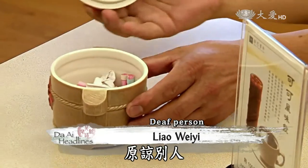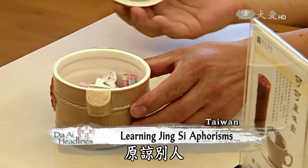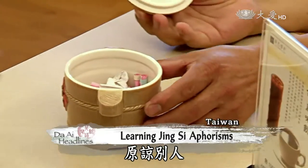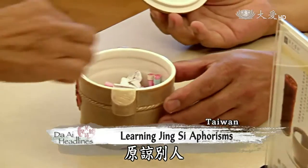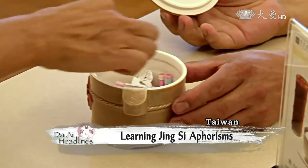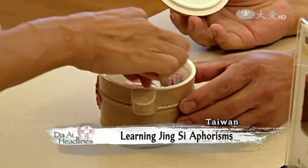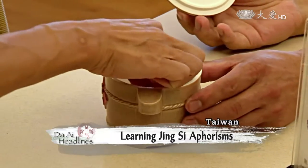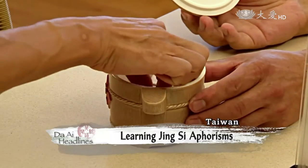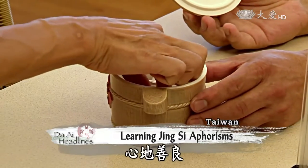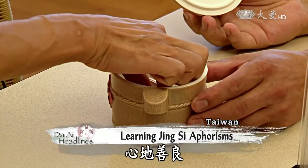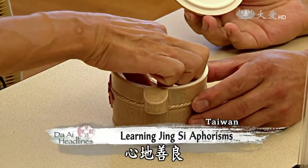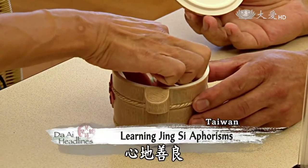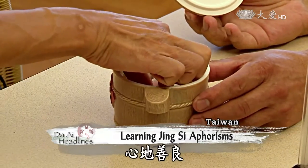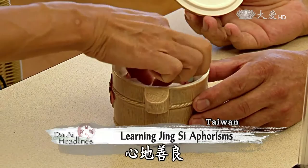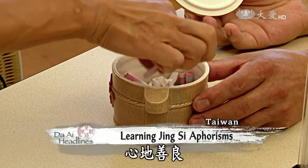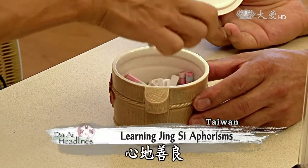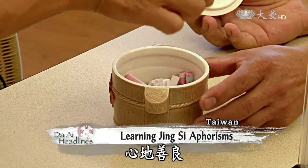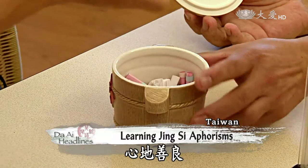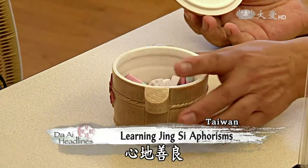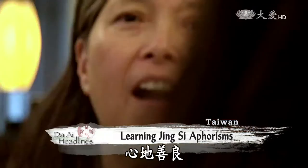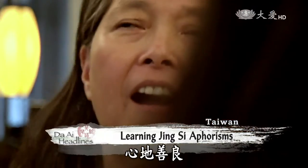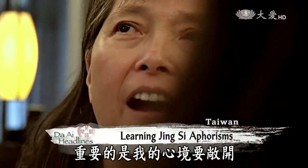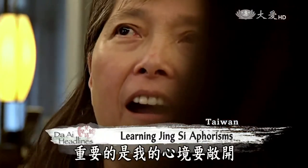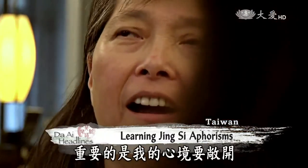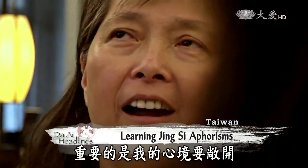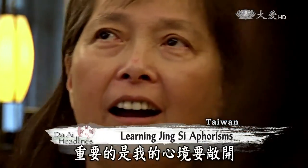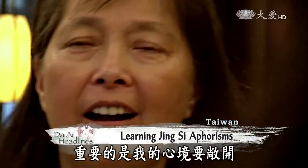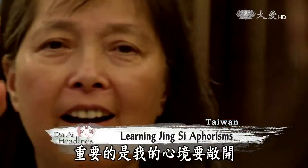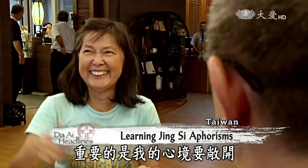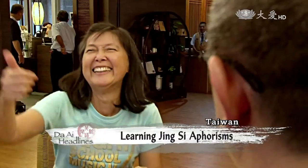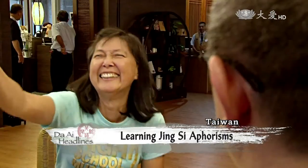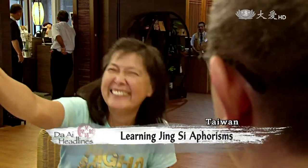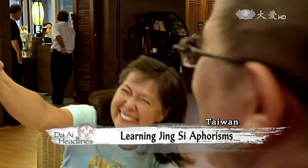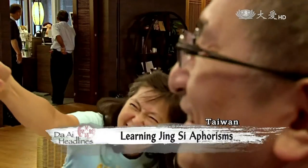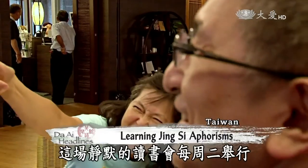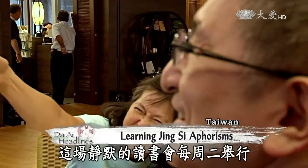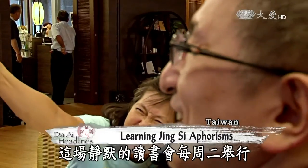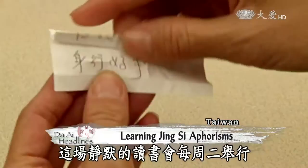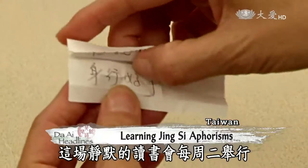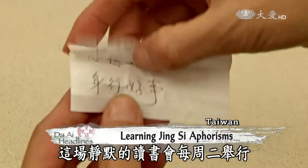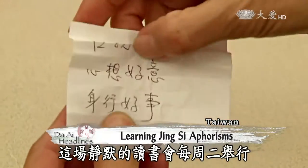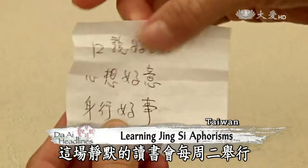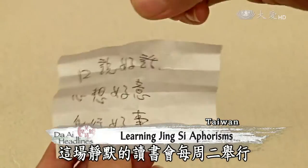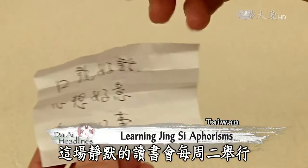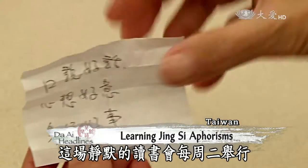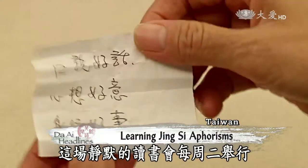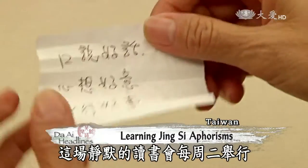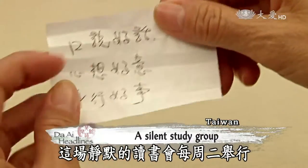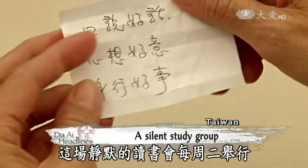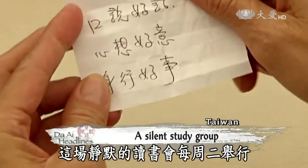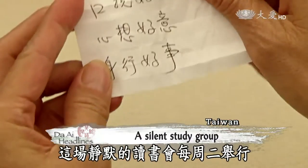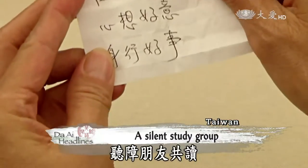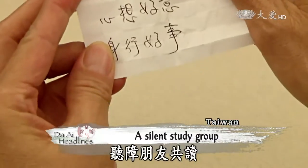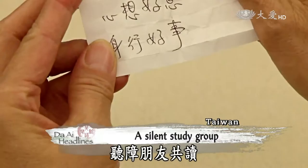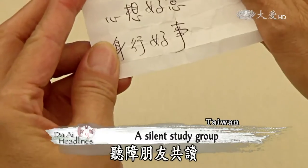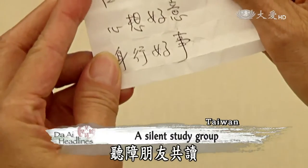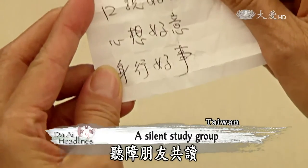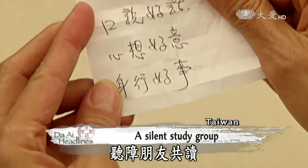others. Be kind. It is important to open our minds. At this silent study group held on Tuesdays, a group of deaf friends